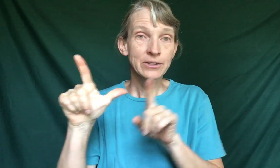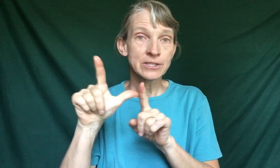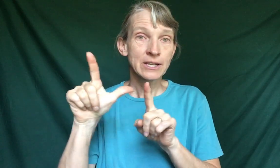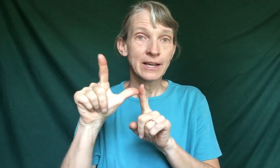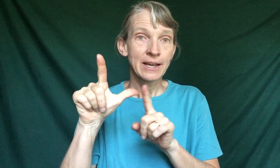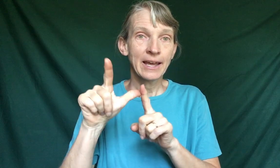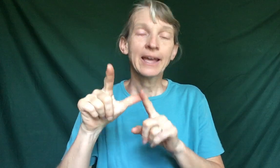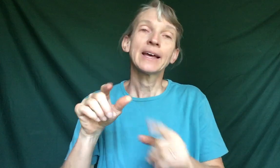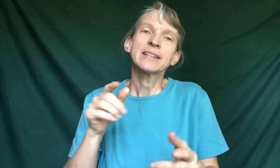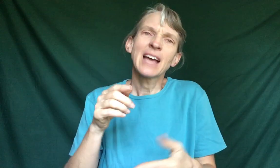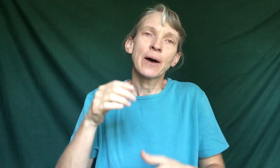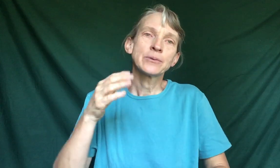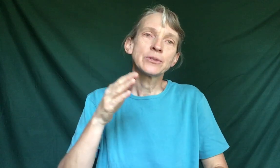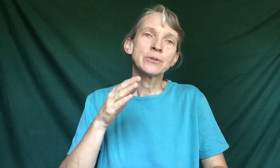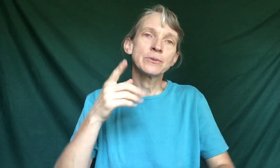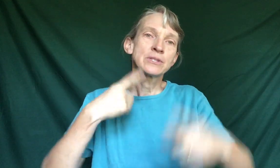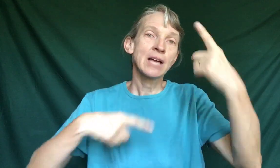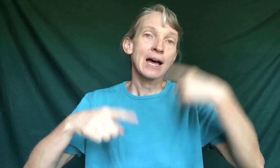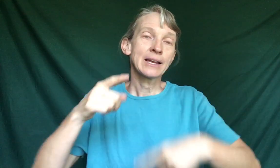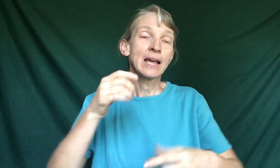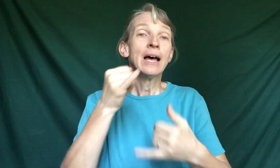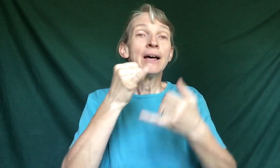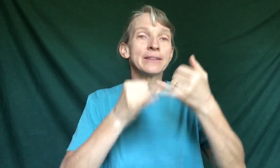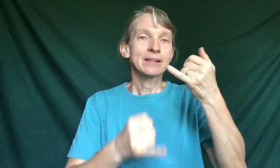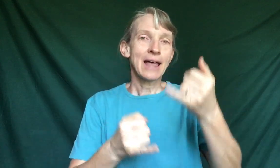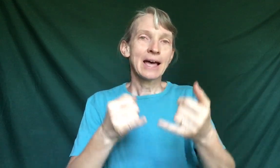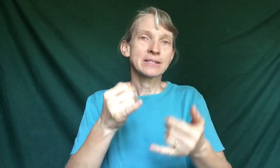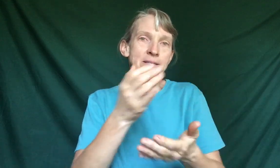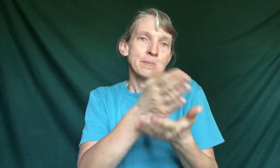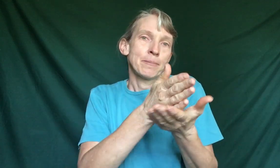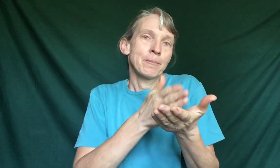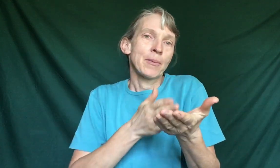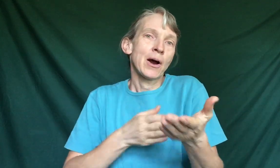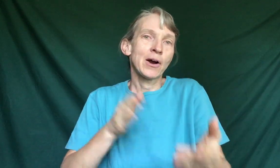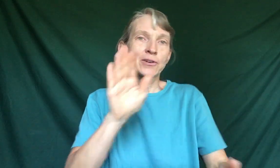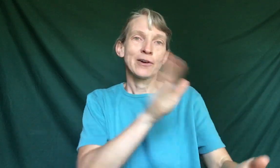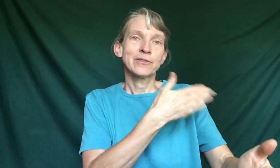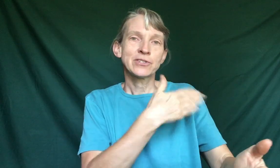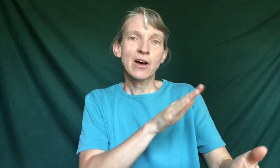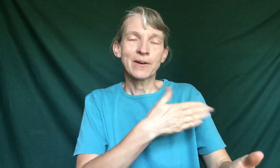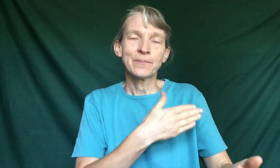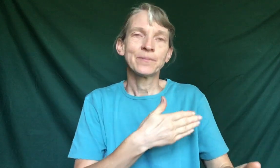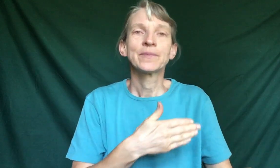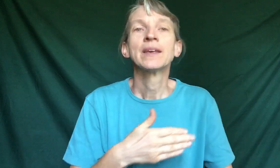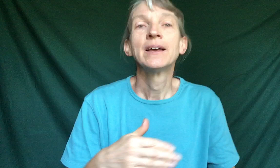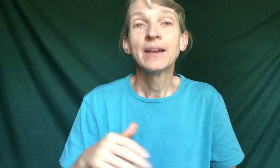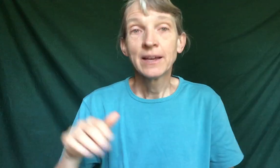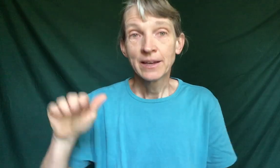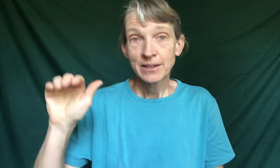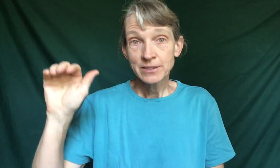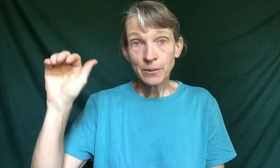letters and how to sign the last part of the song. So we'll